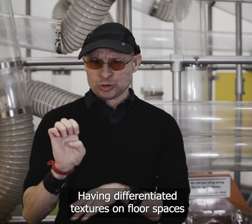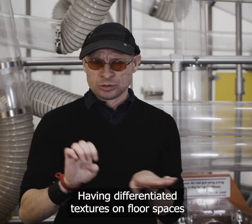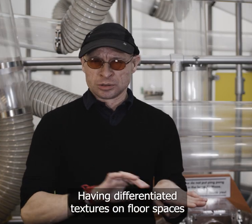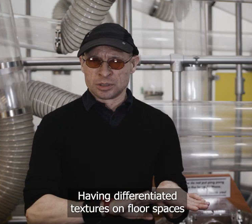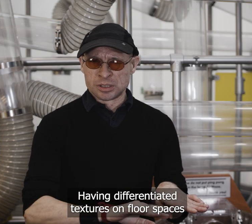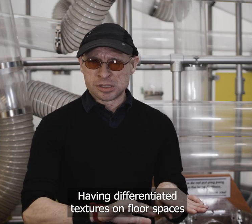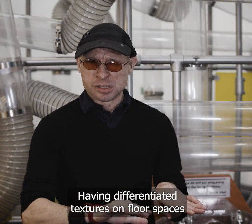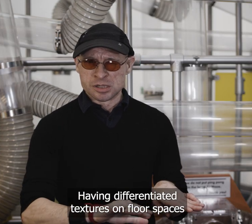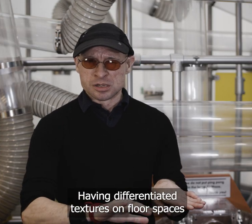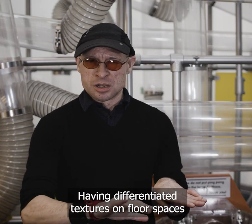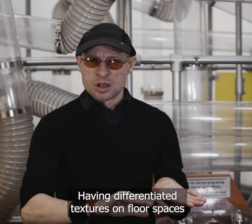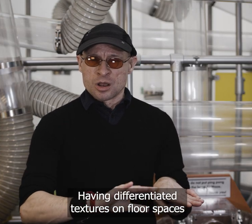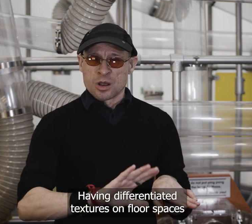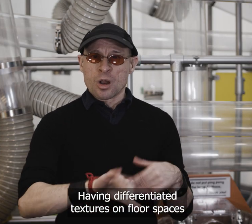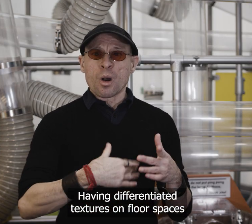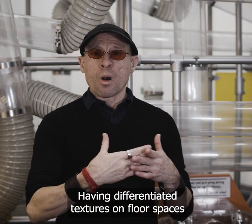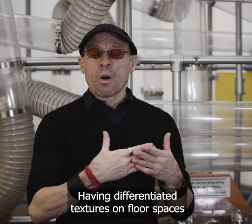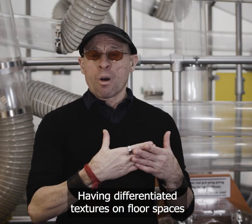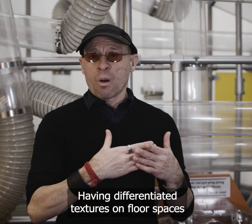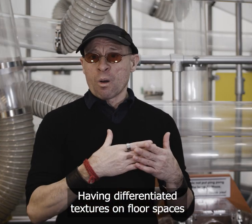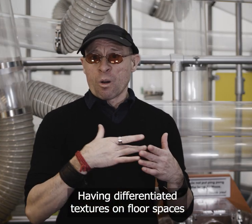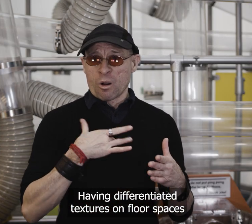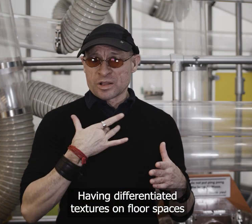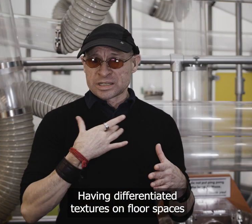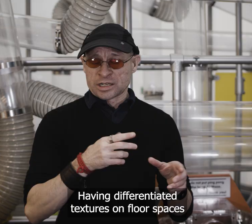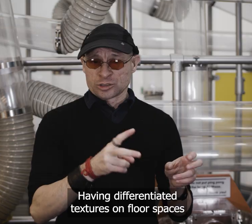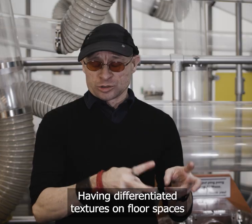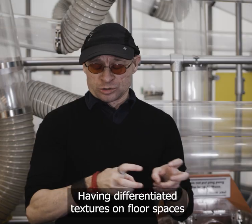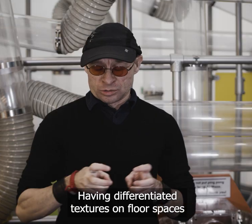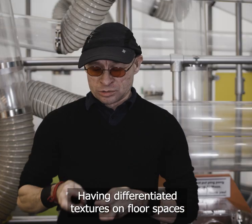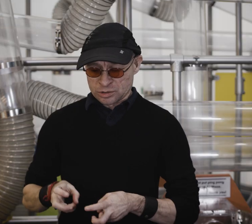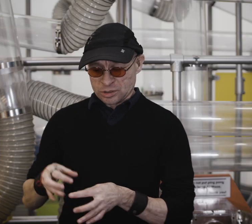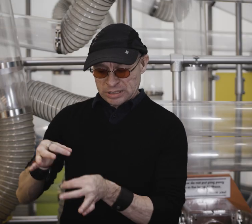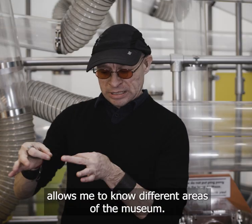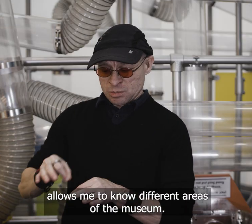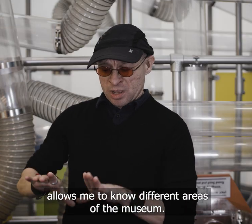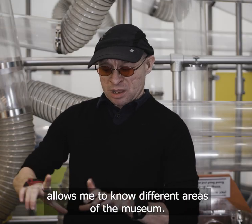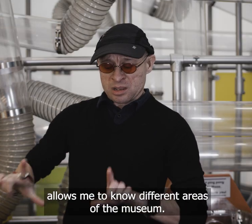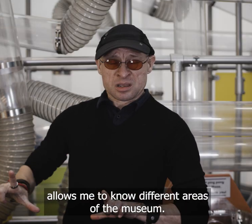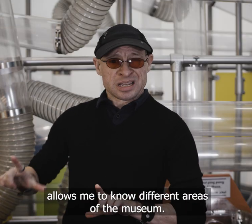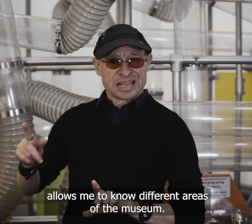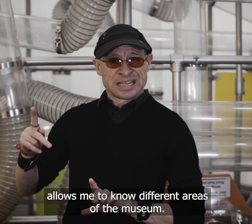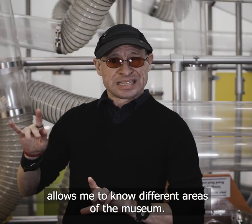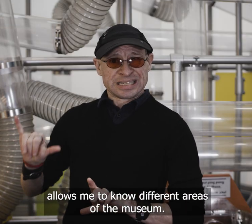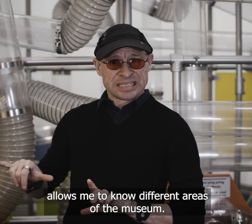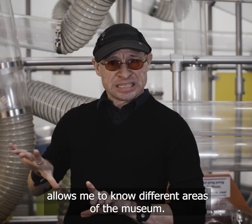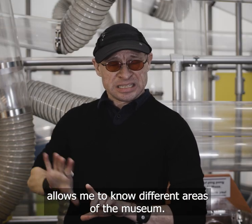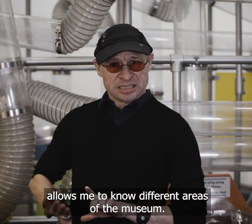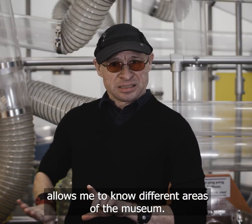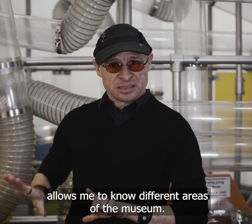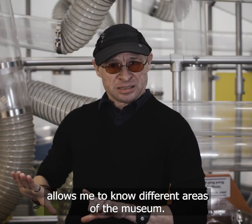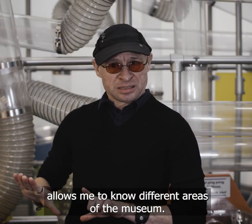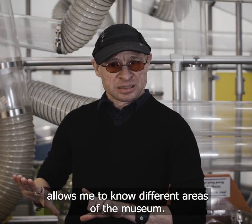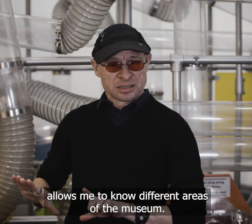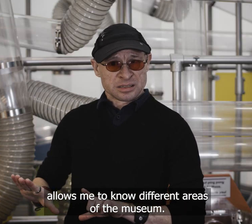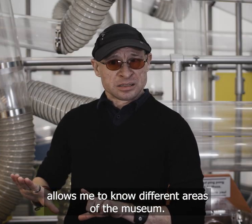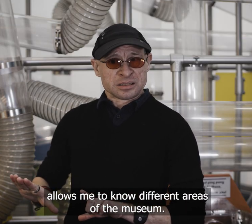Having differentiated textures on floor spaces allows me to know different areas of the